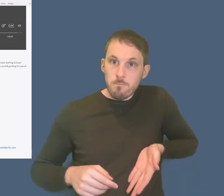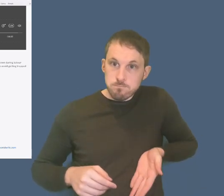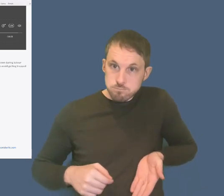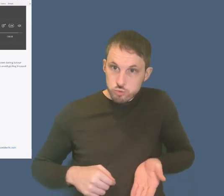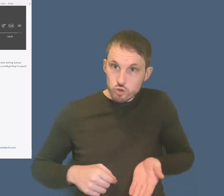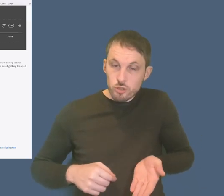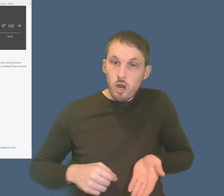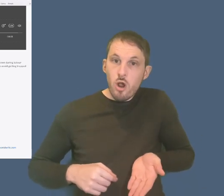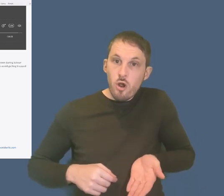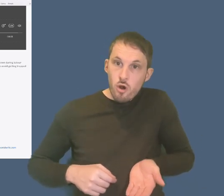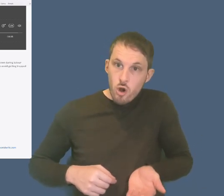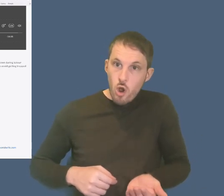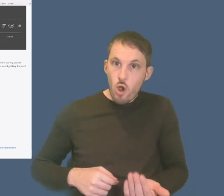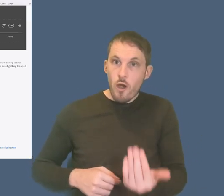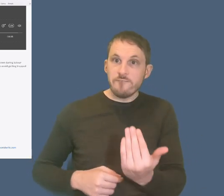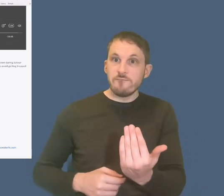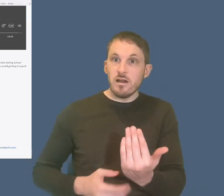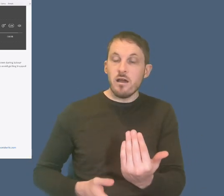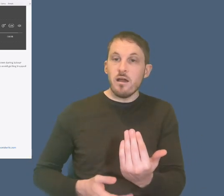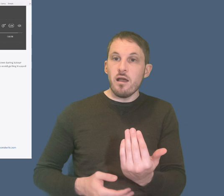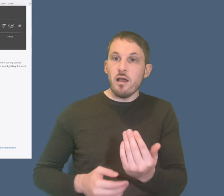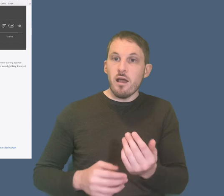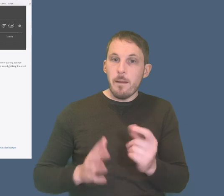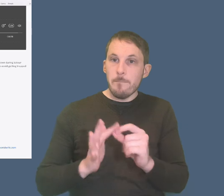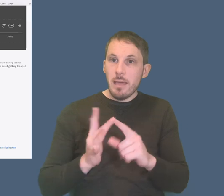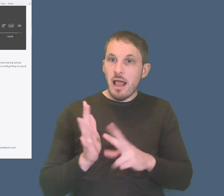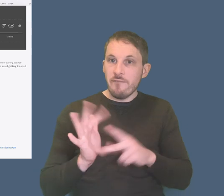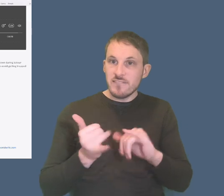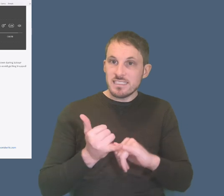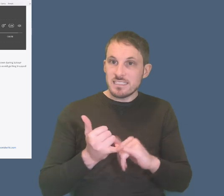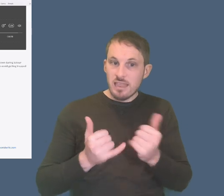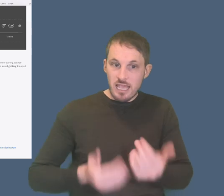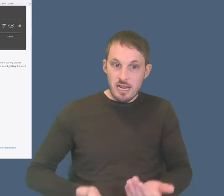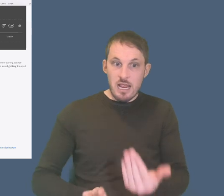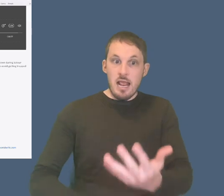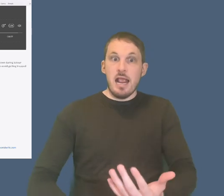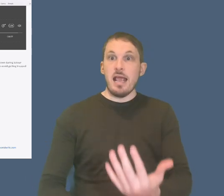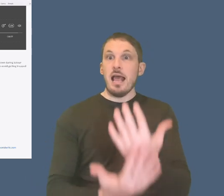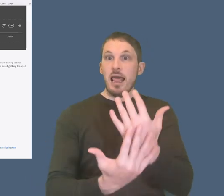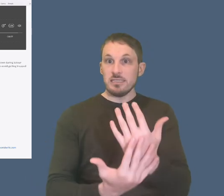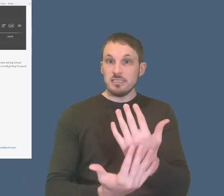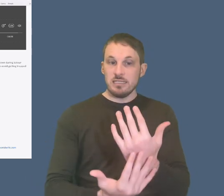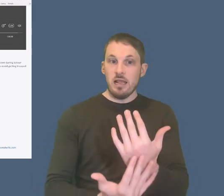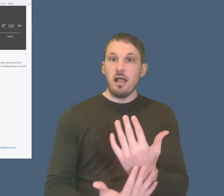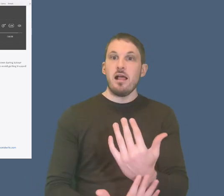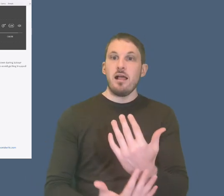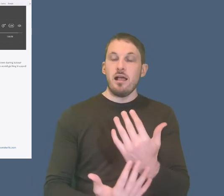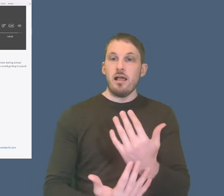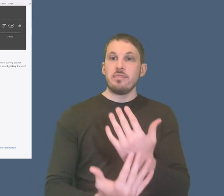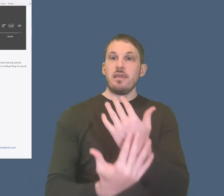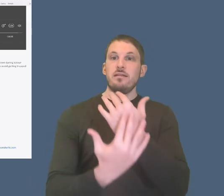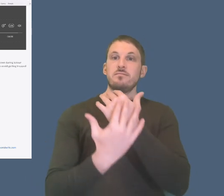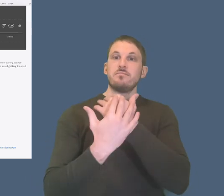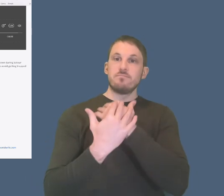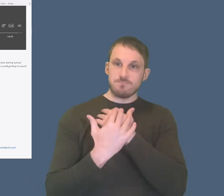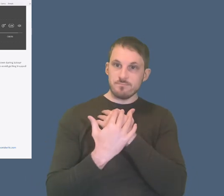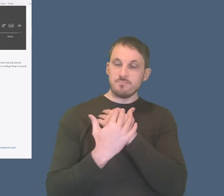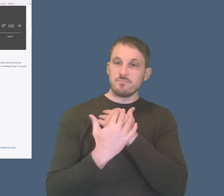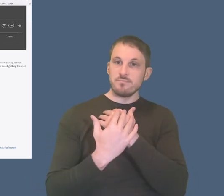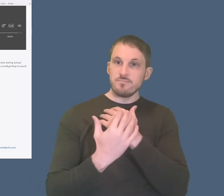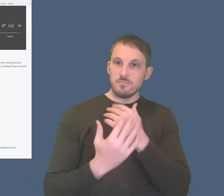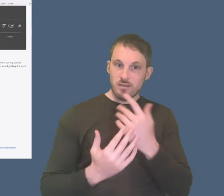down, curves down and around through your pelvis. You would collect your baby up from towards the front of you, towards near your